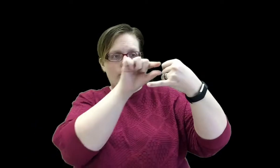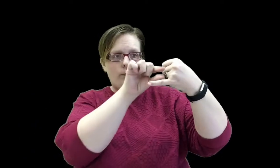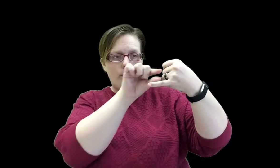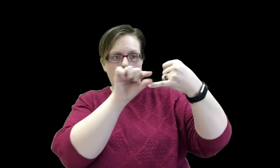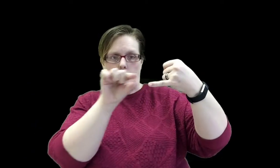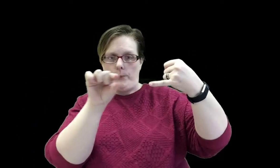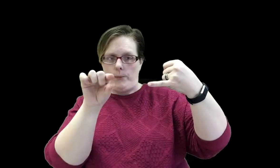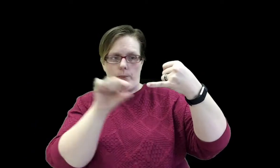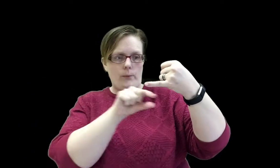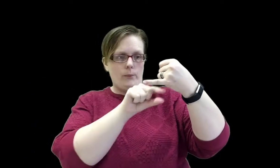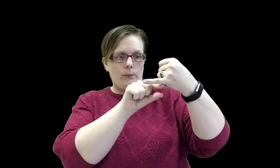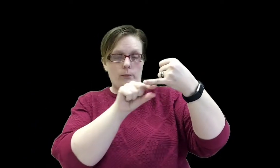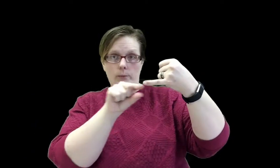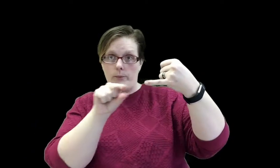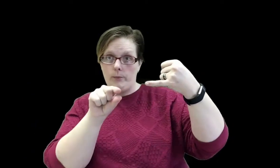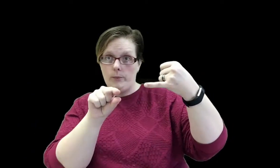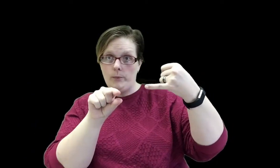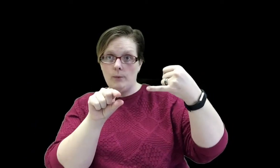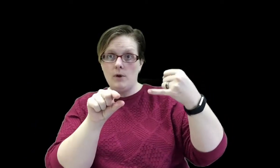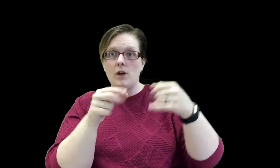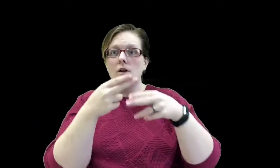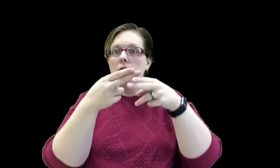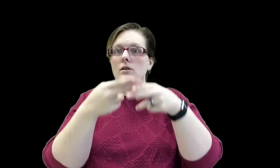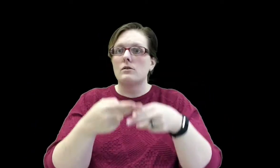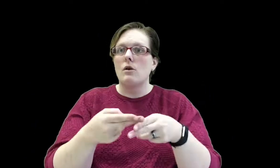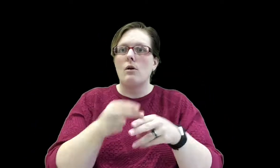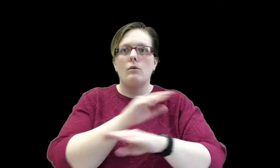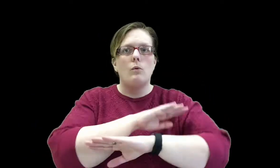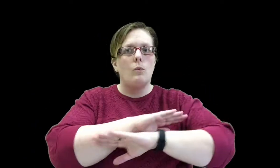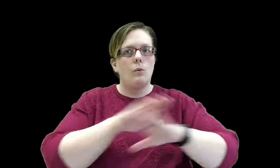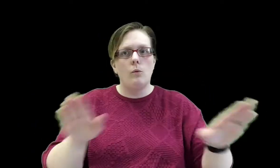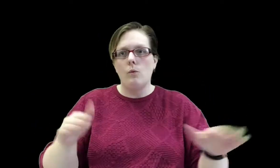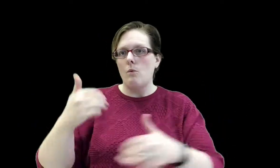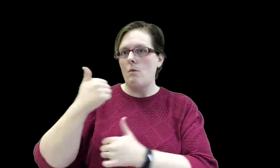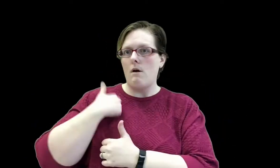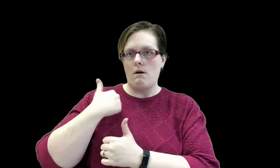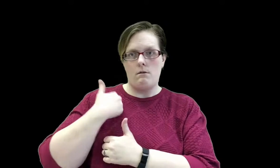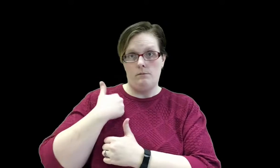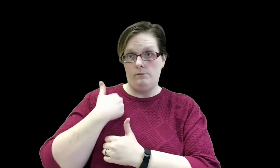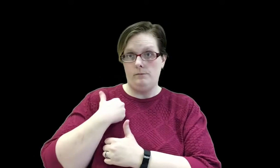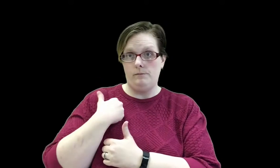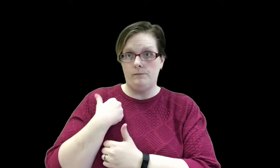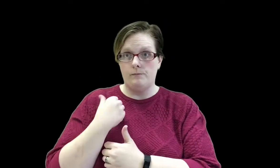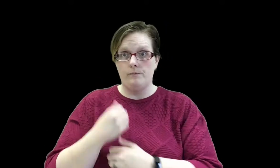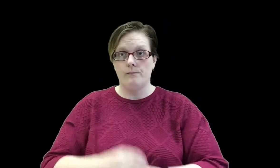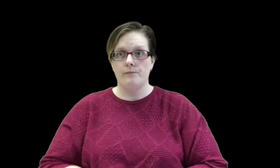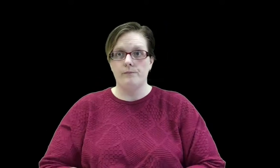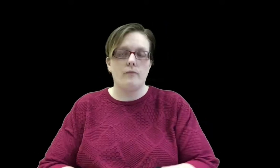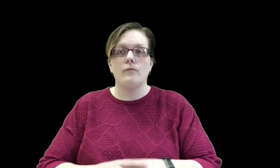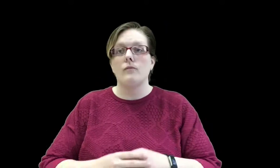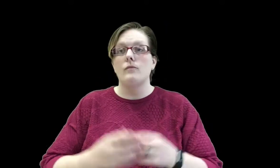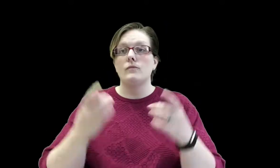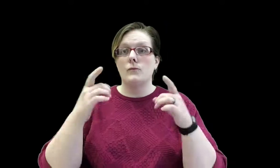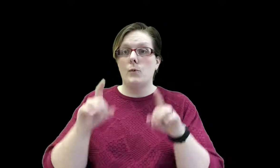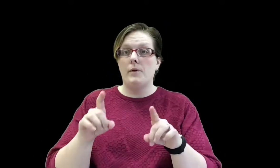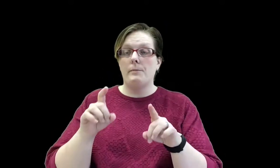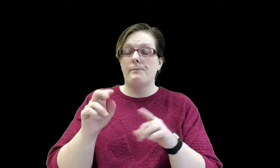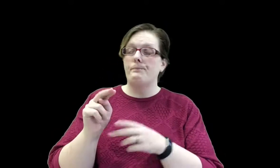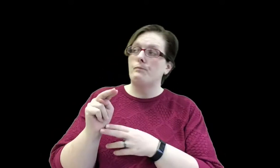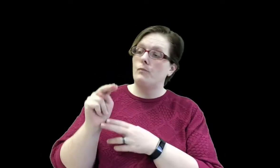Along that line, there is a strip of land where it's called a demilitarized zone. It means that the